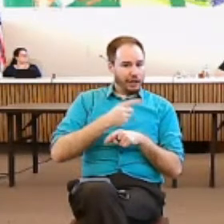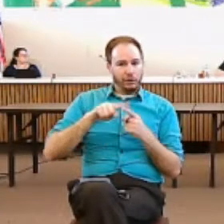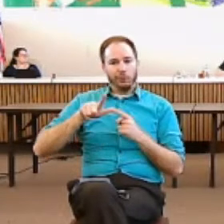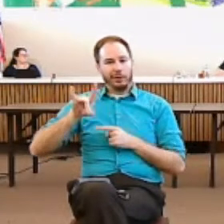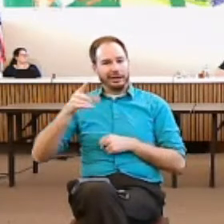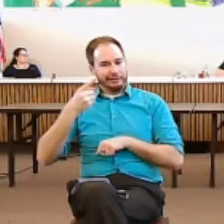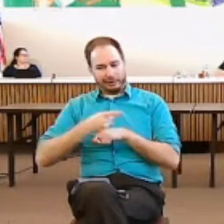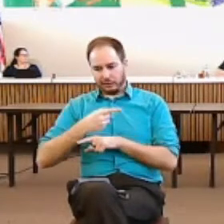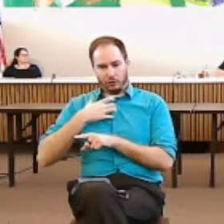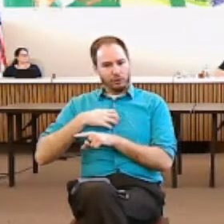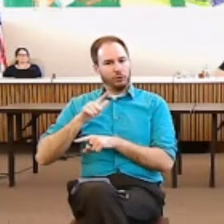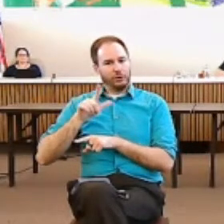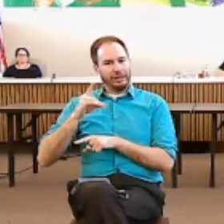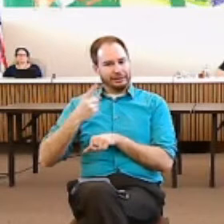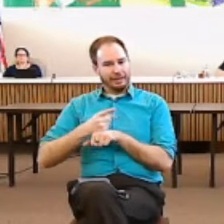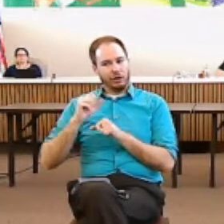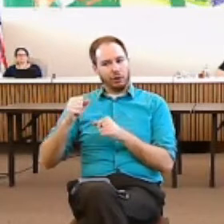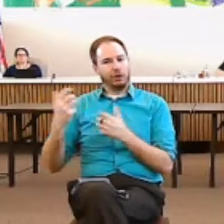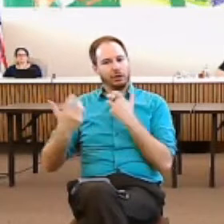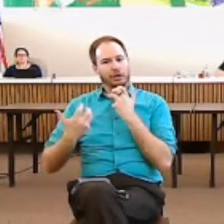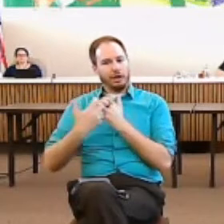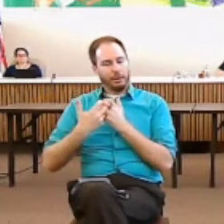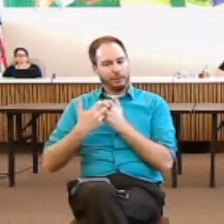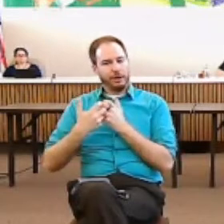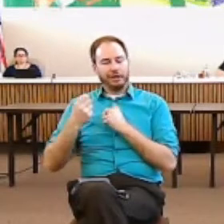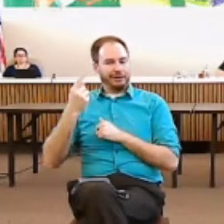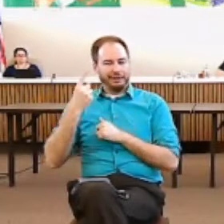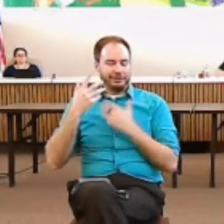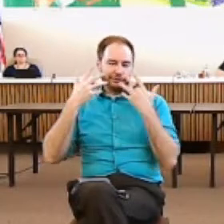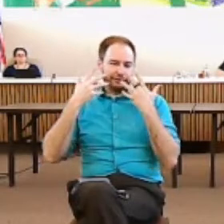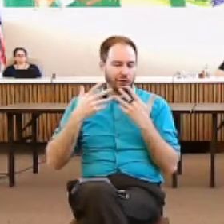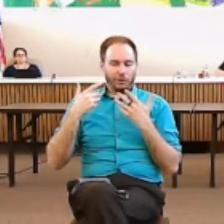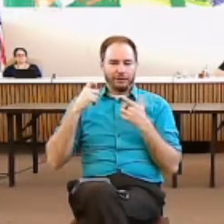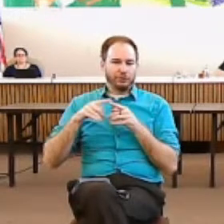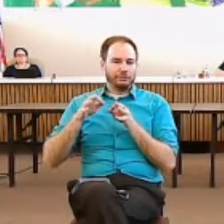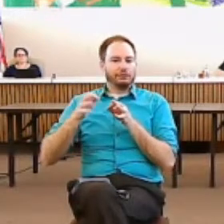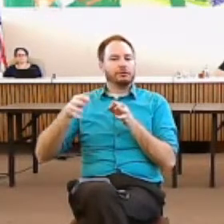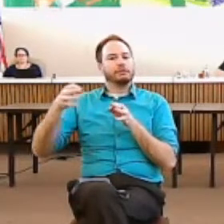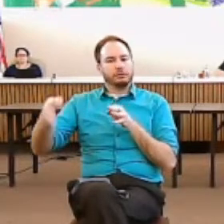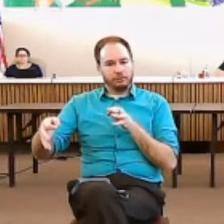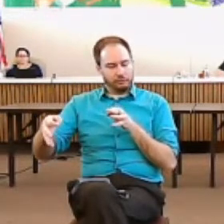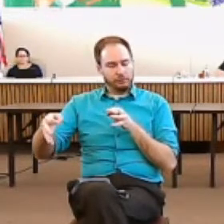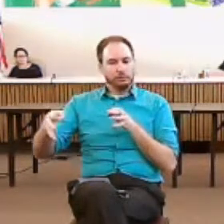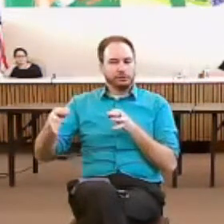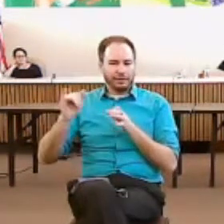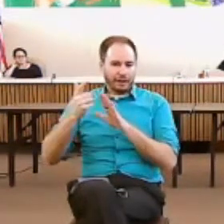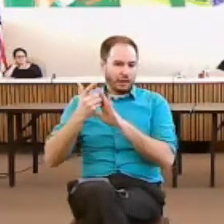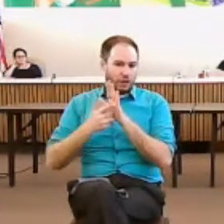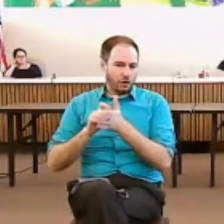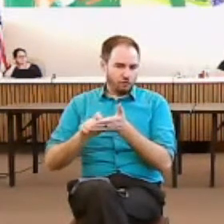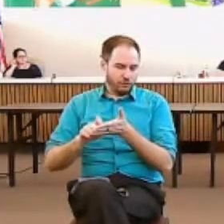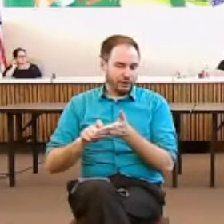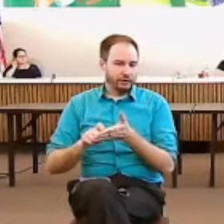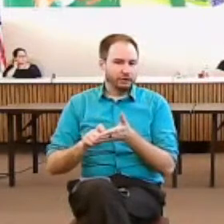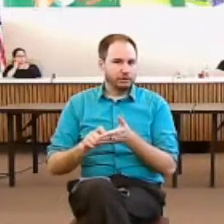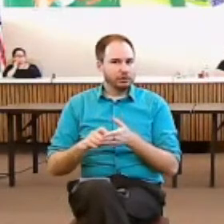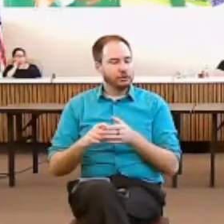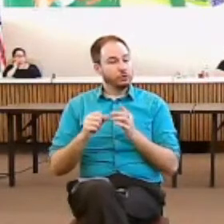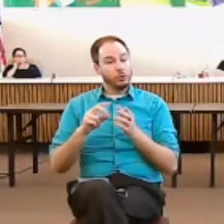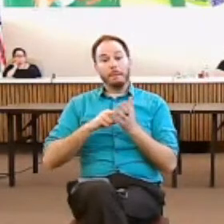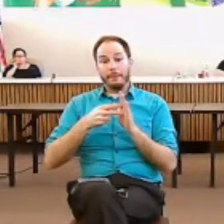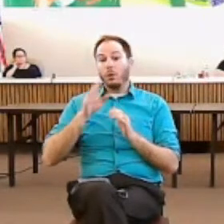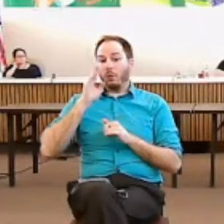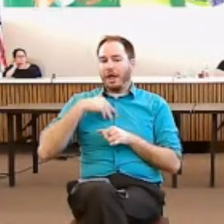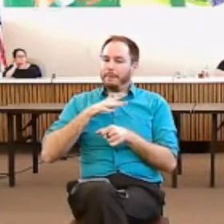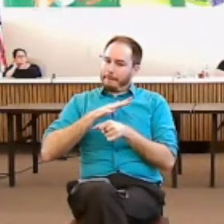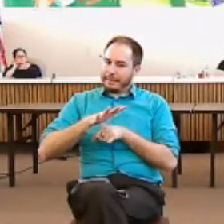28 days to accommodate for that, but that's unfortunately the way the law is written. So there will be